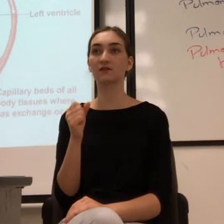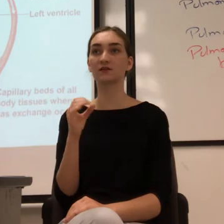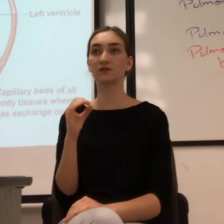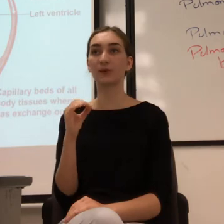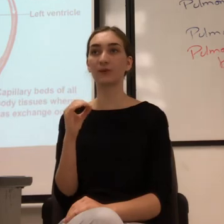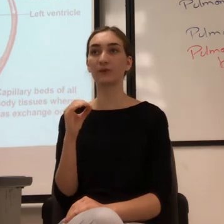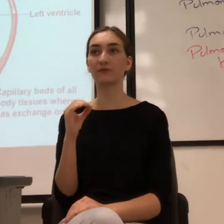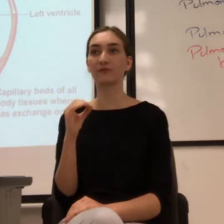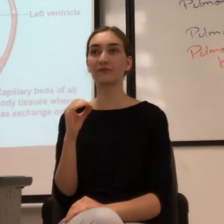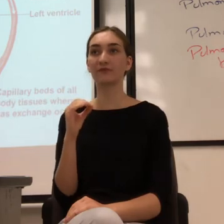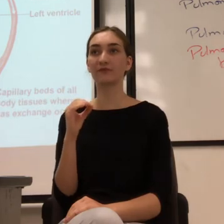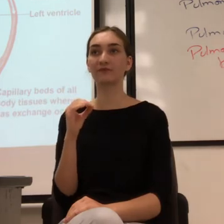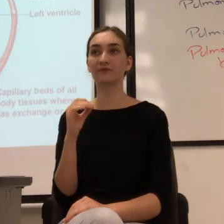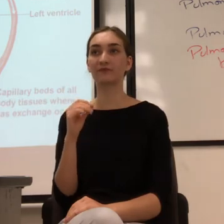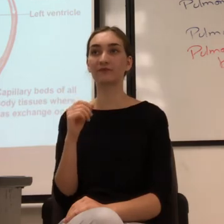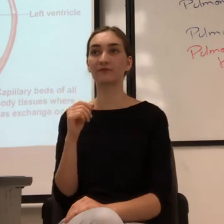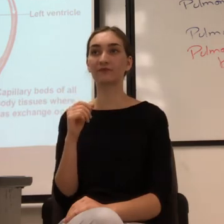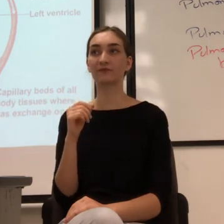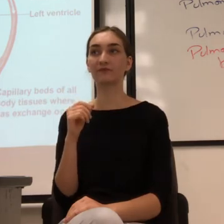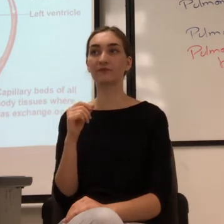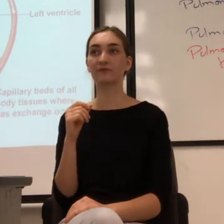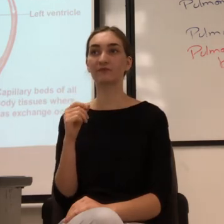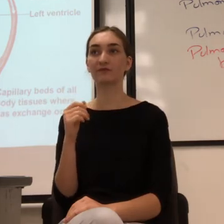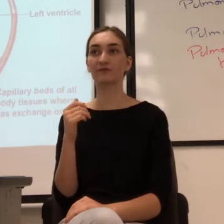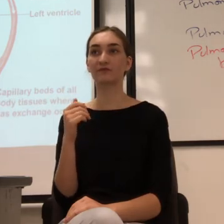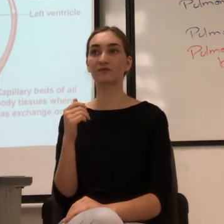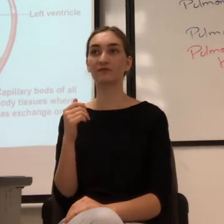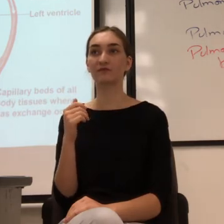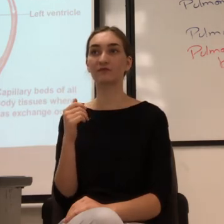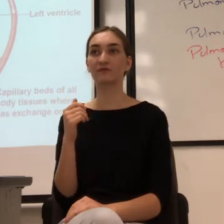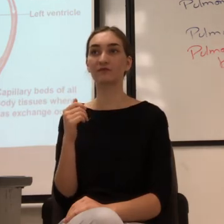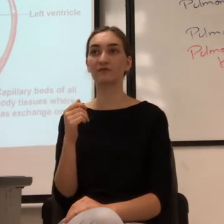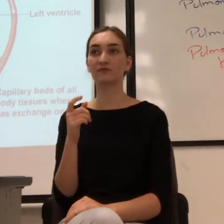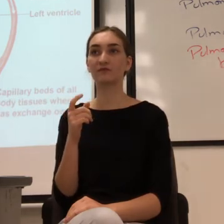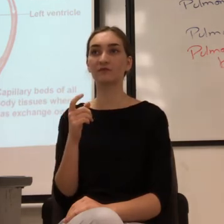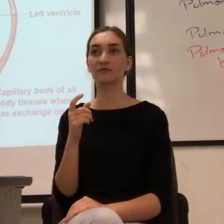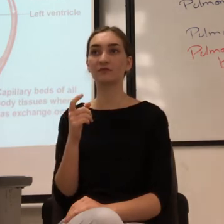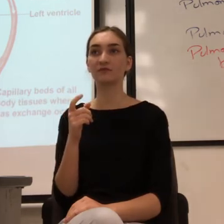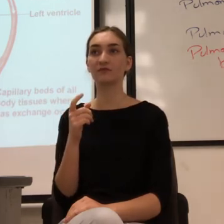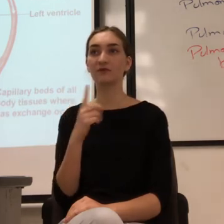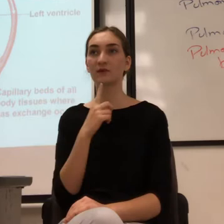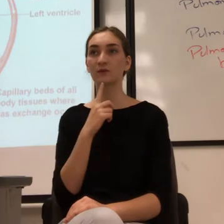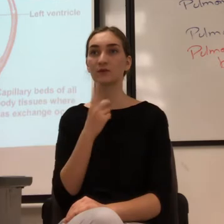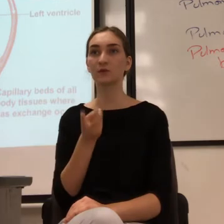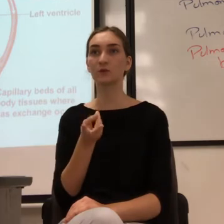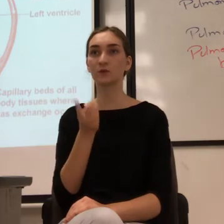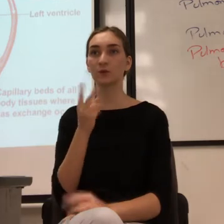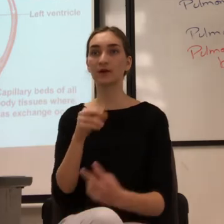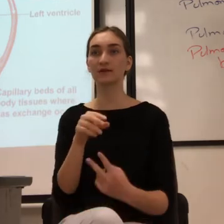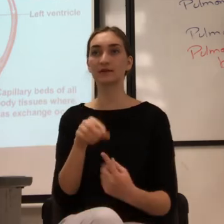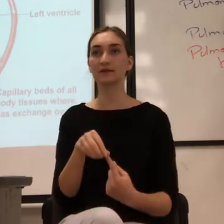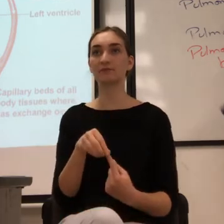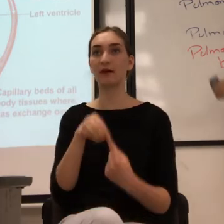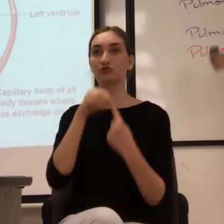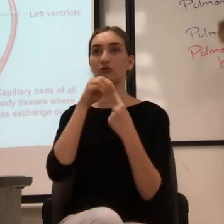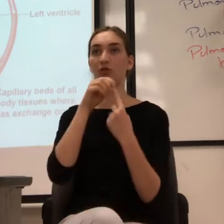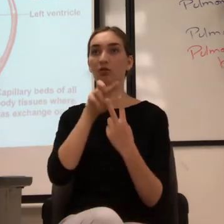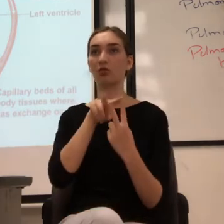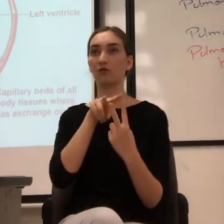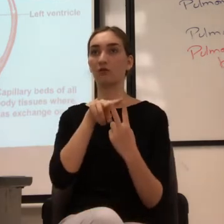Okay, so isn't there like these two specialized, like for example, like there's a specialized